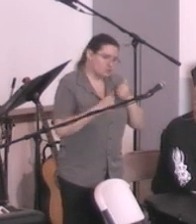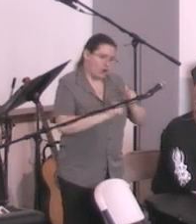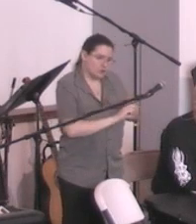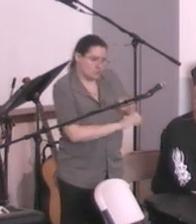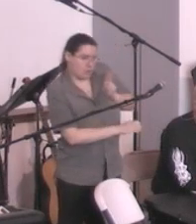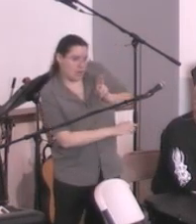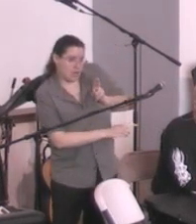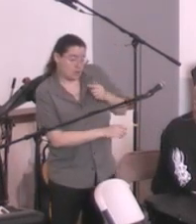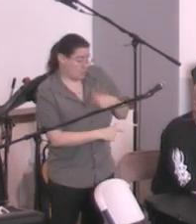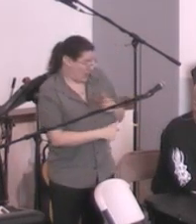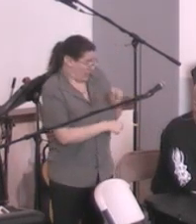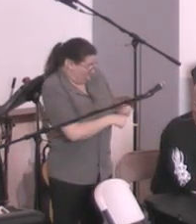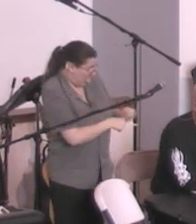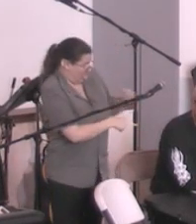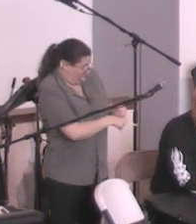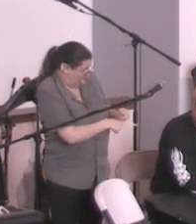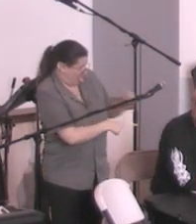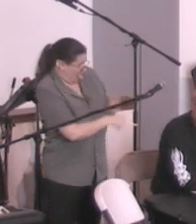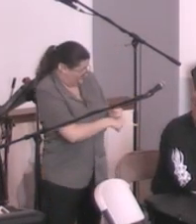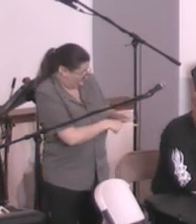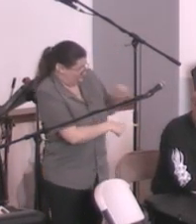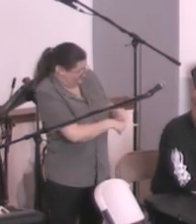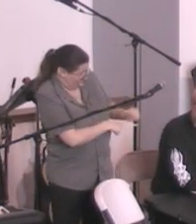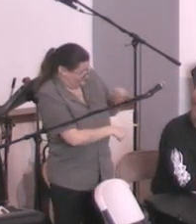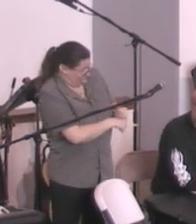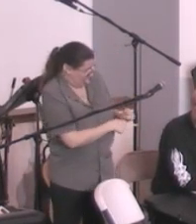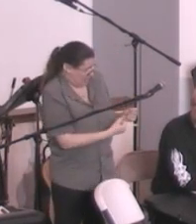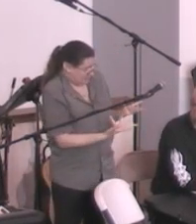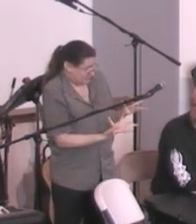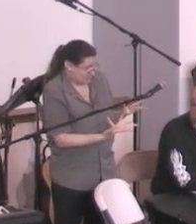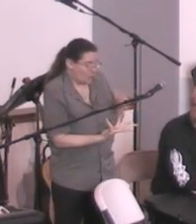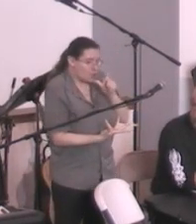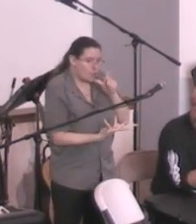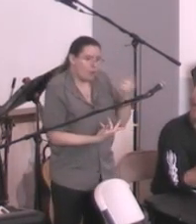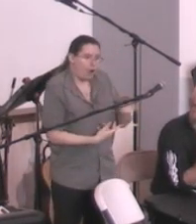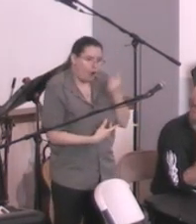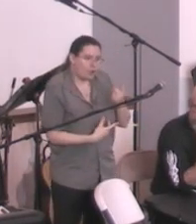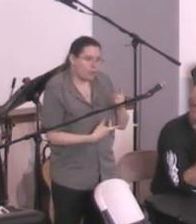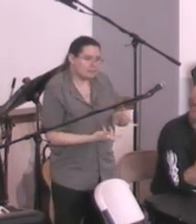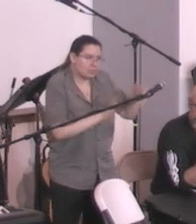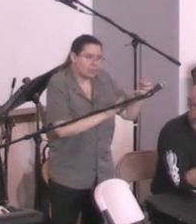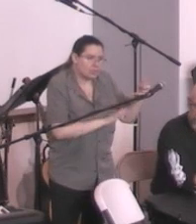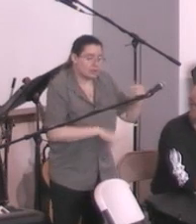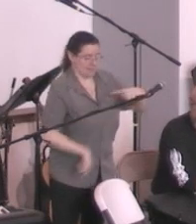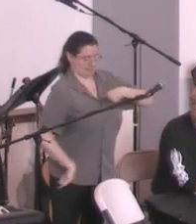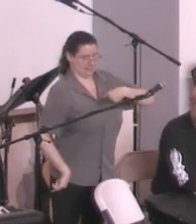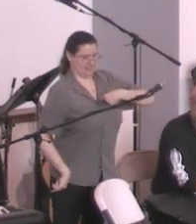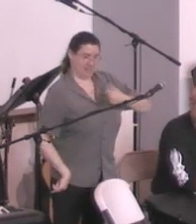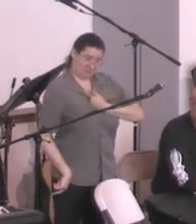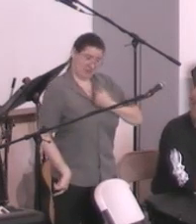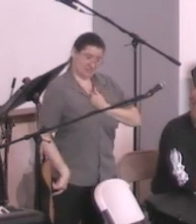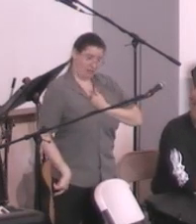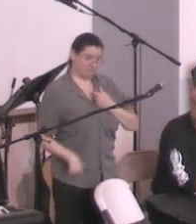And we can try and try and try and try and try. And it's, who always gets in our way? Me, myself, and I.